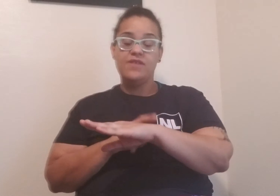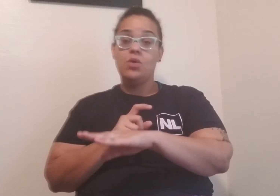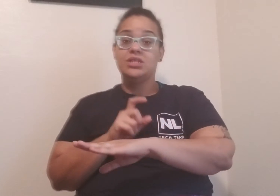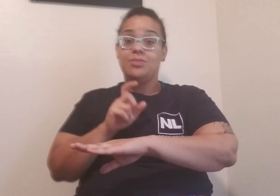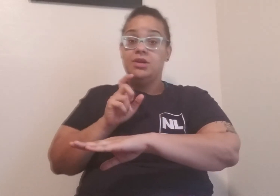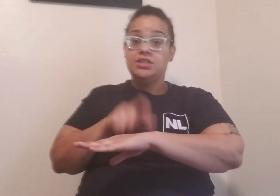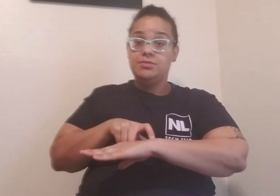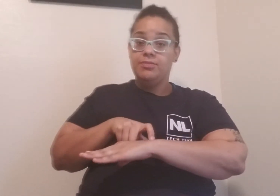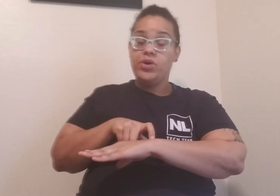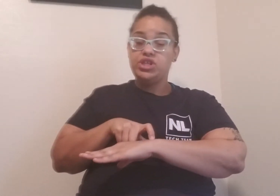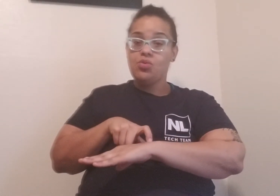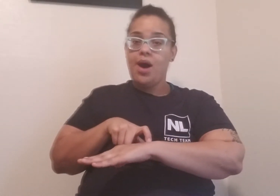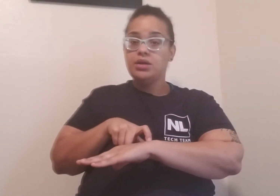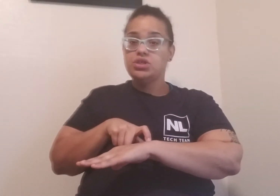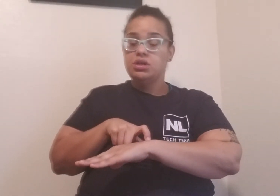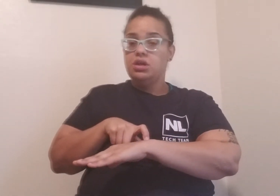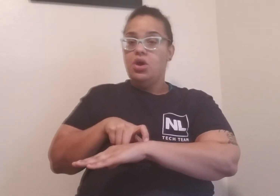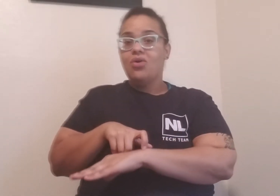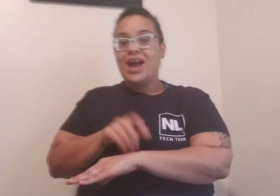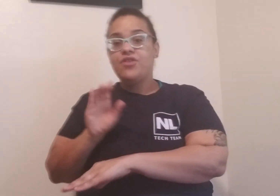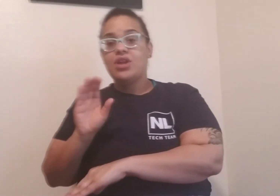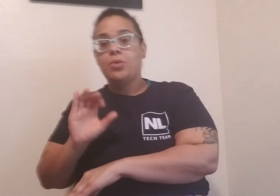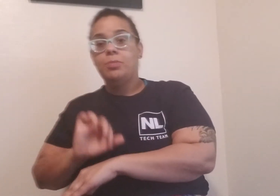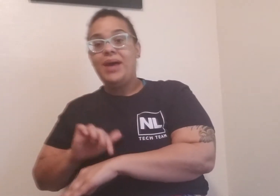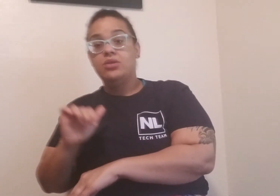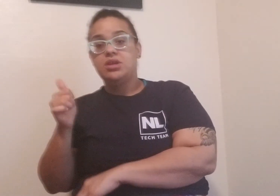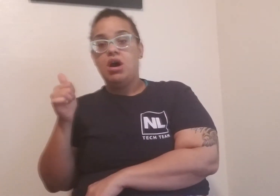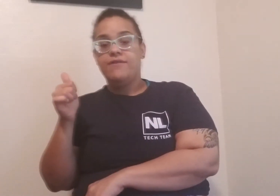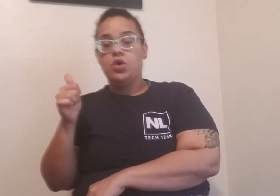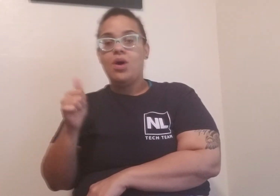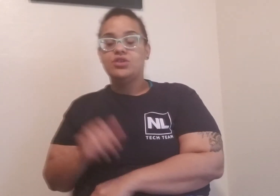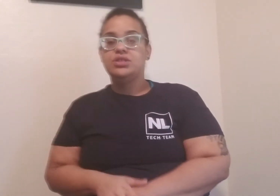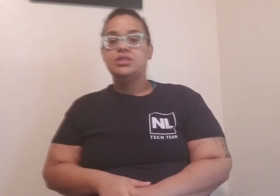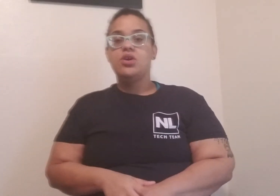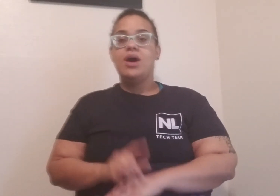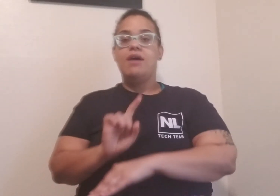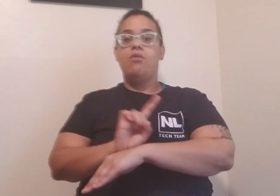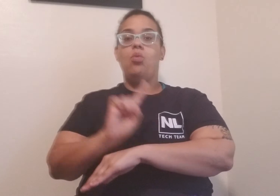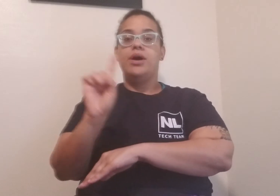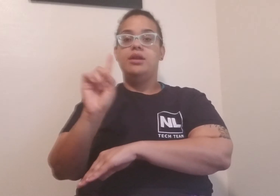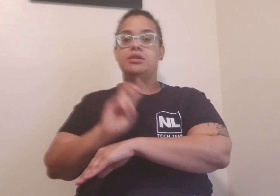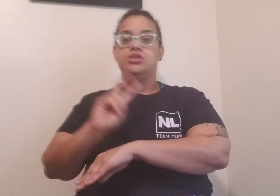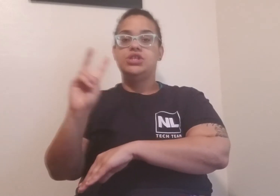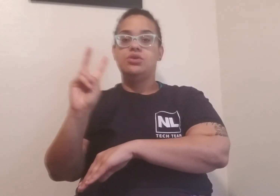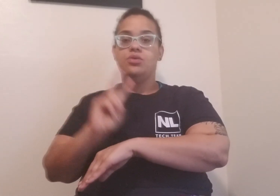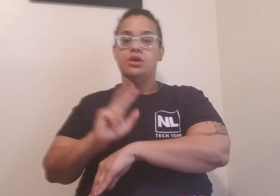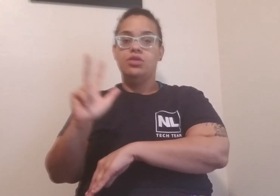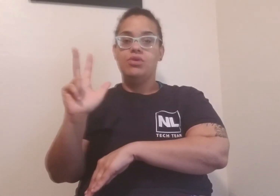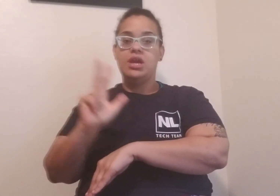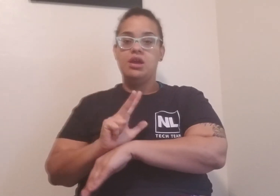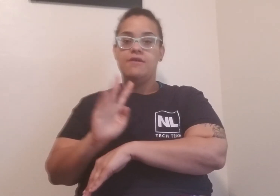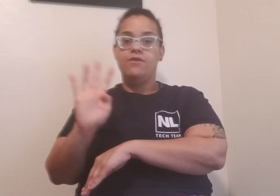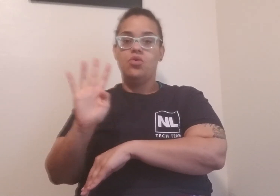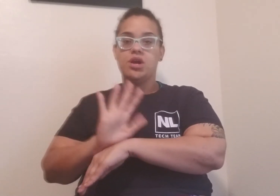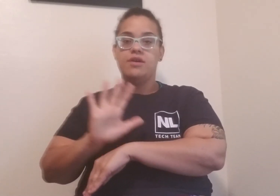want to point to your watch or have your number bounce off your watch. So you have 1, 2, 3, 4,